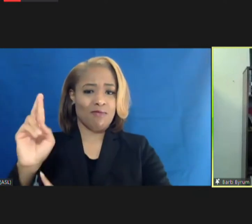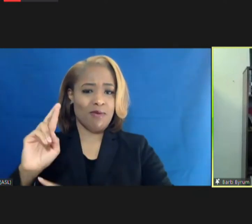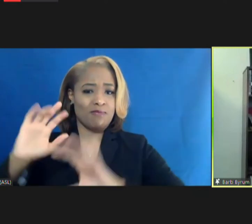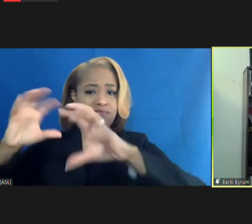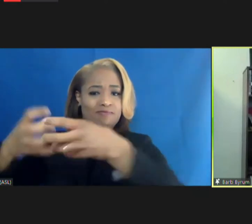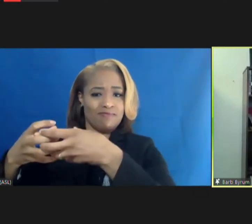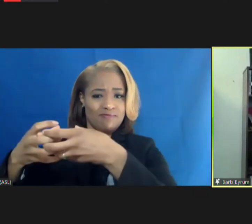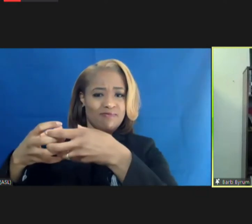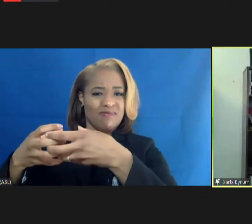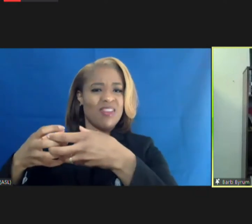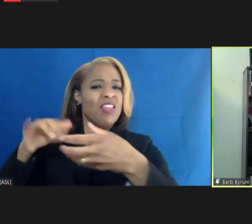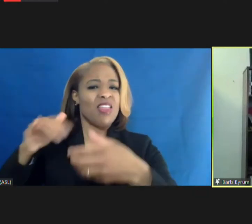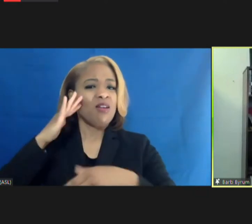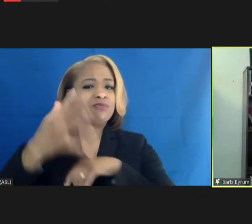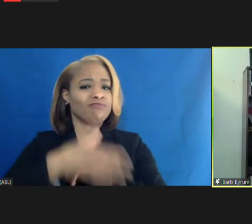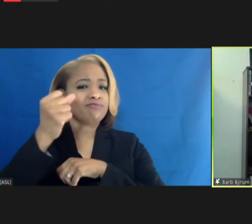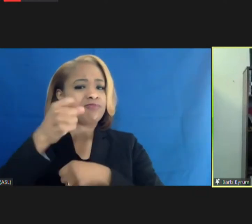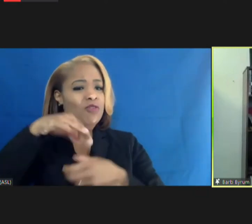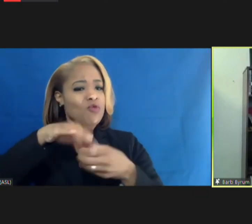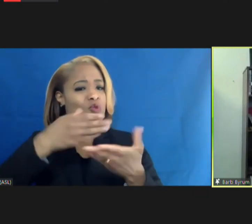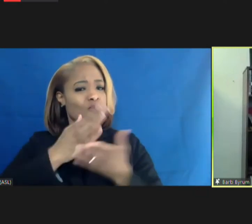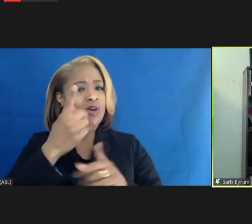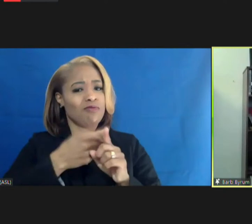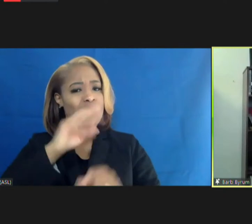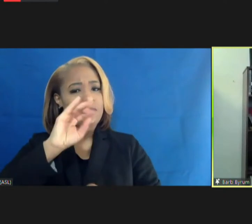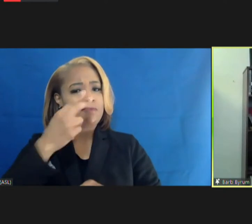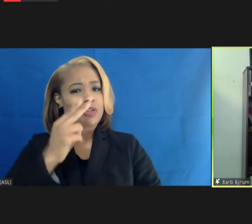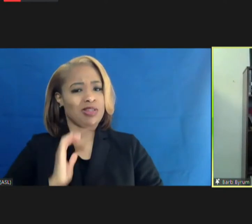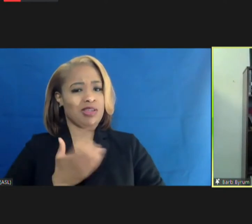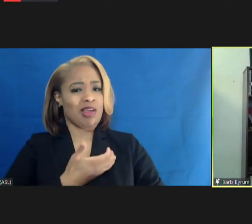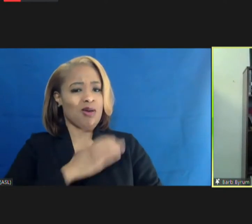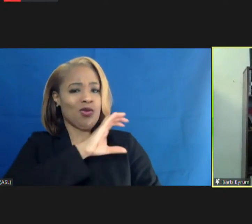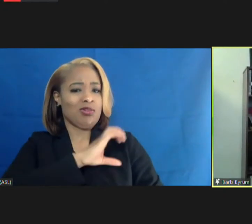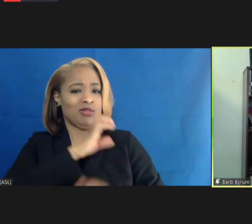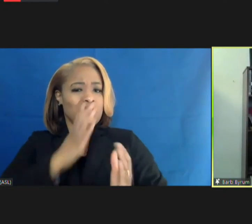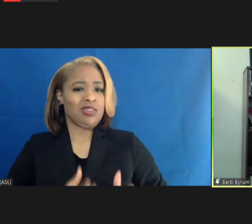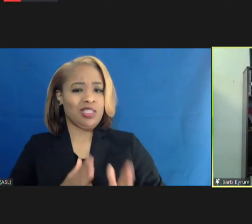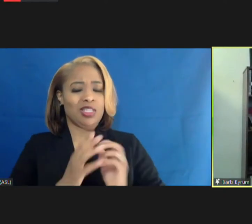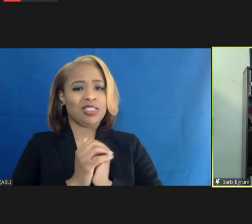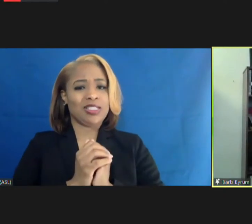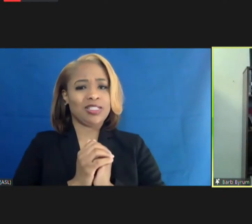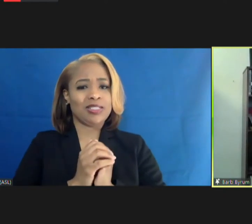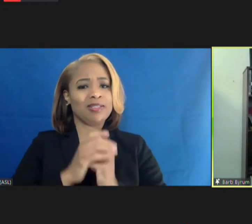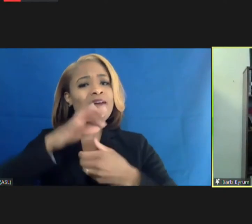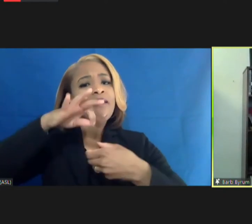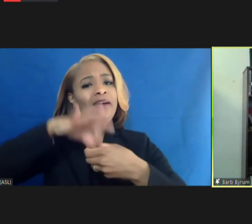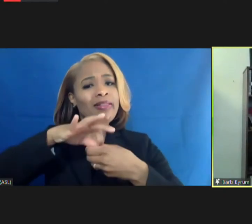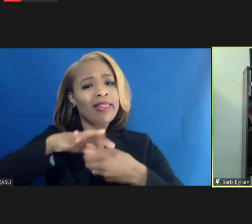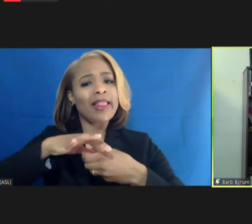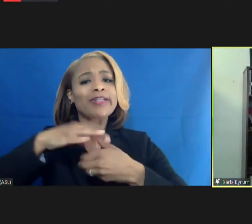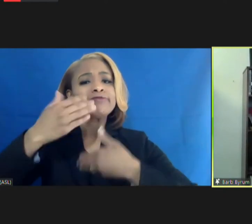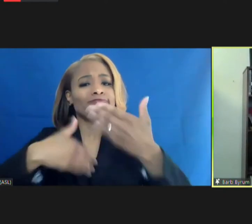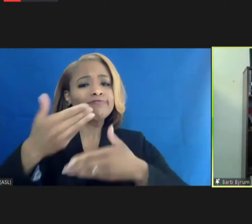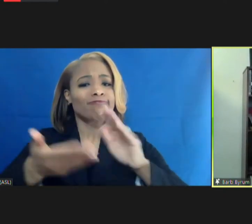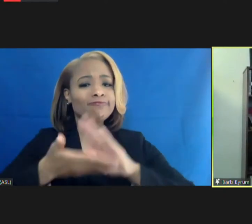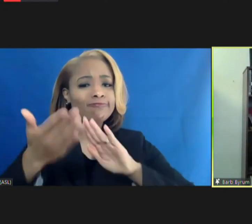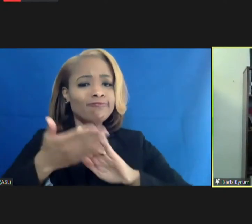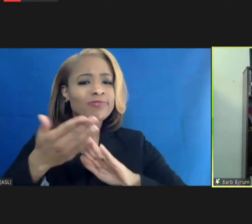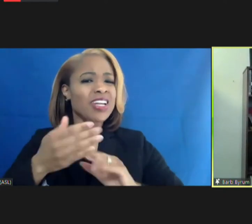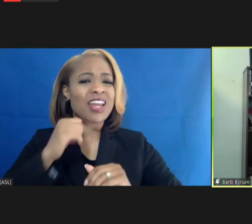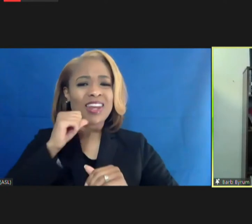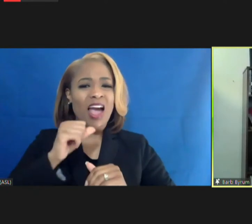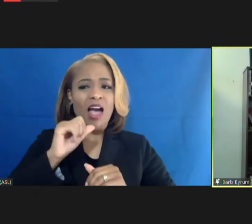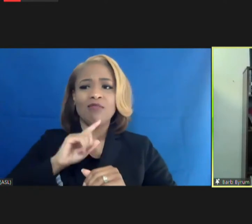by the Senate Republican caucus that would strip voting rights away from Michigan citizens. Election administration is not a partisan